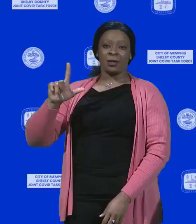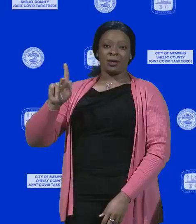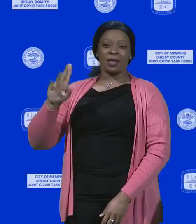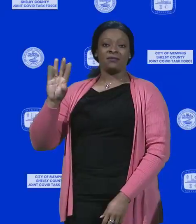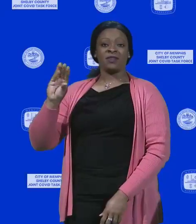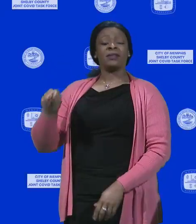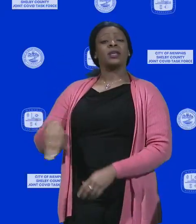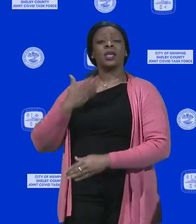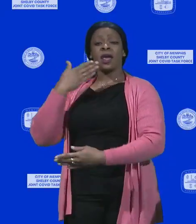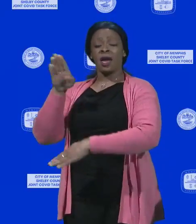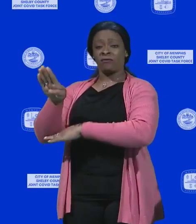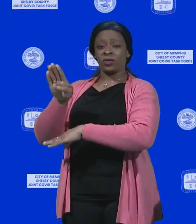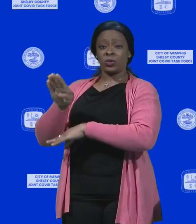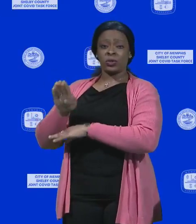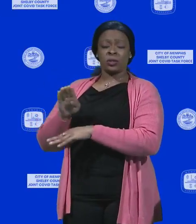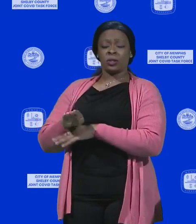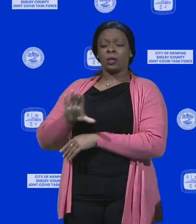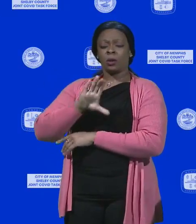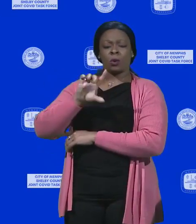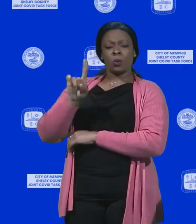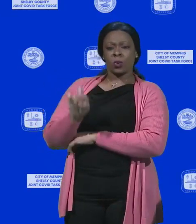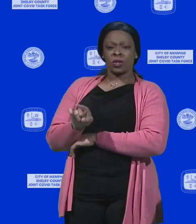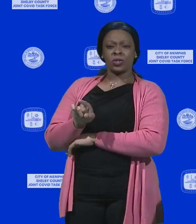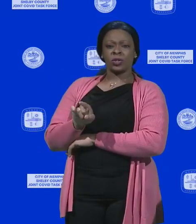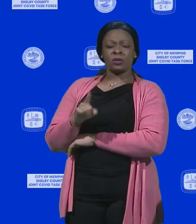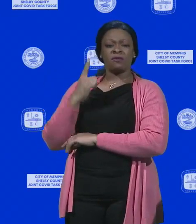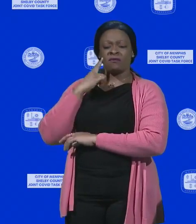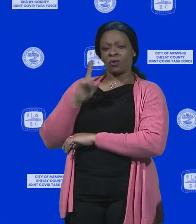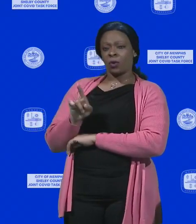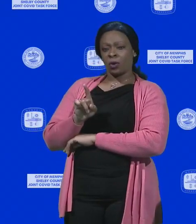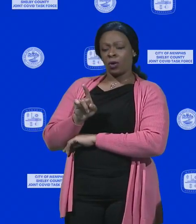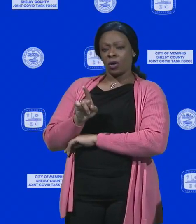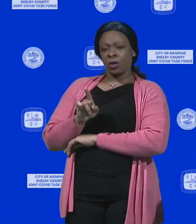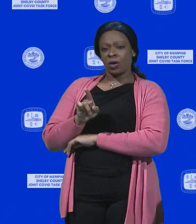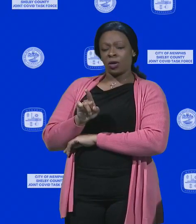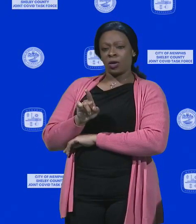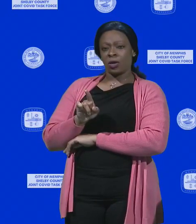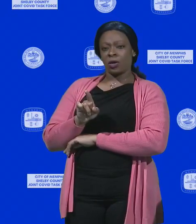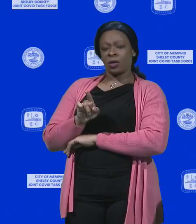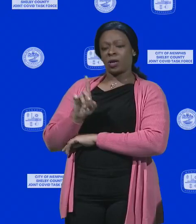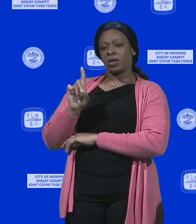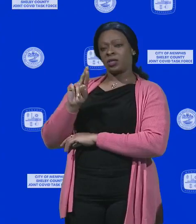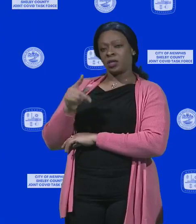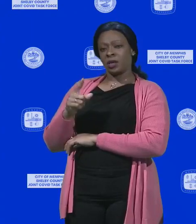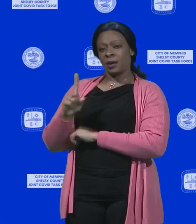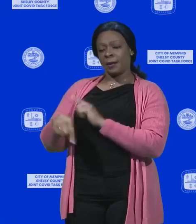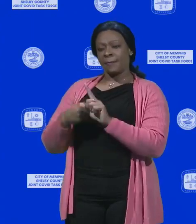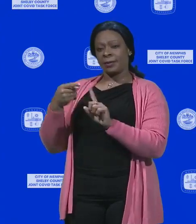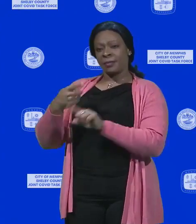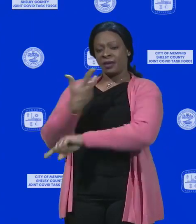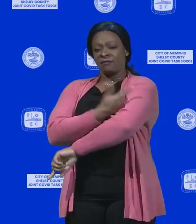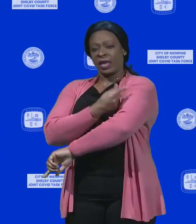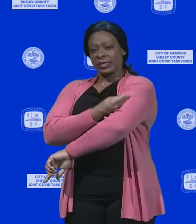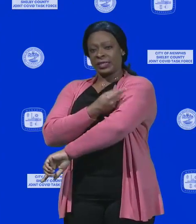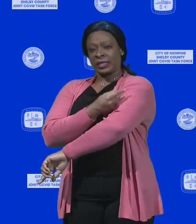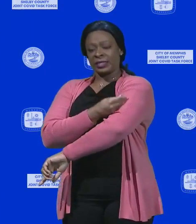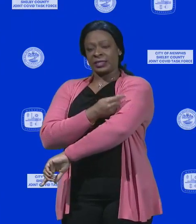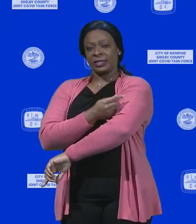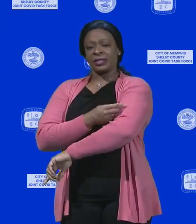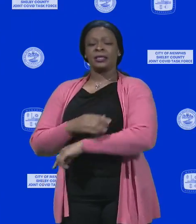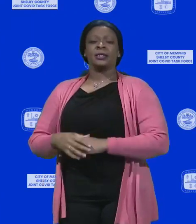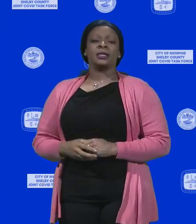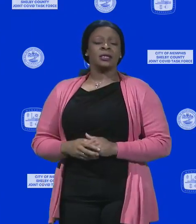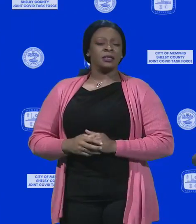Good afternoon. A couple questions for Doug about the vaccination